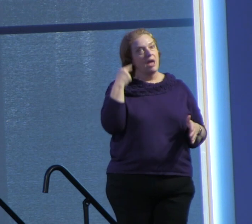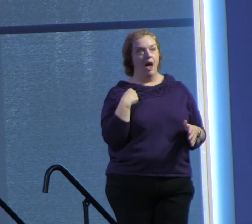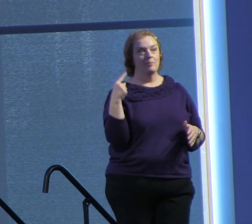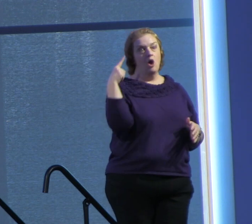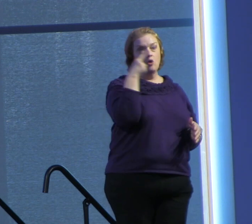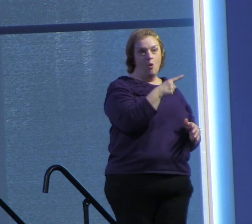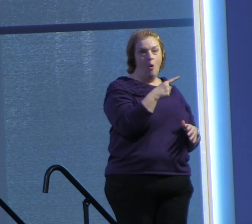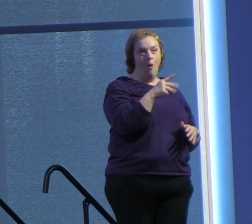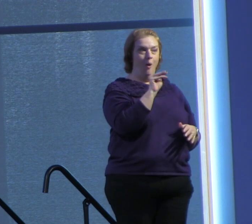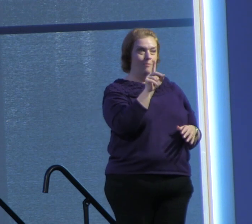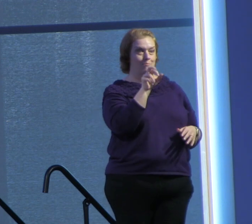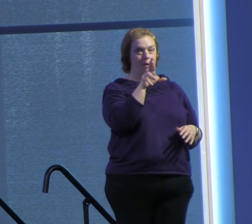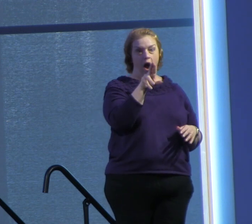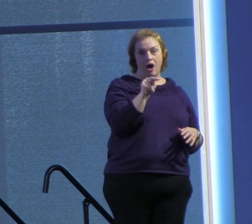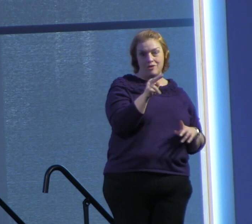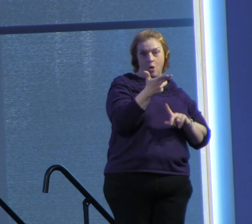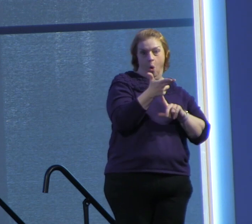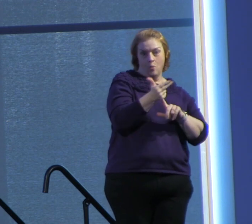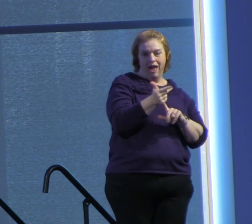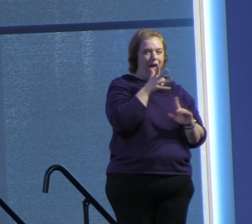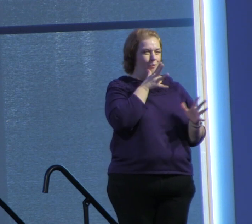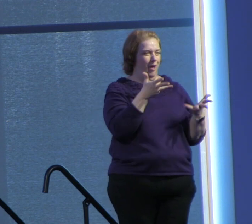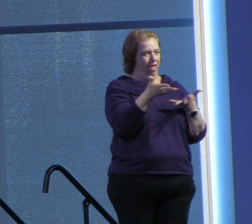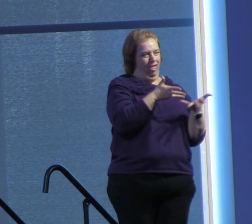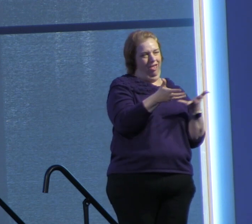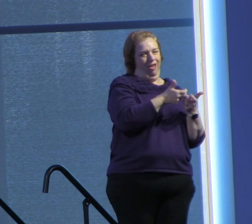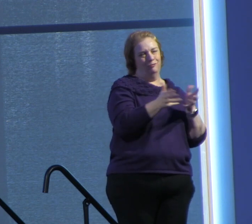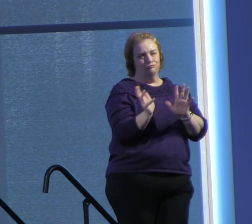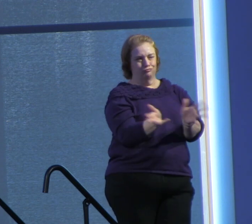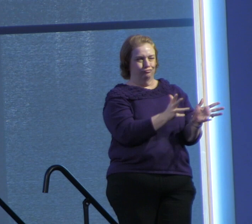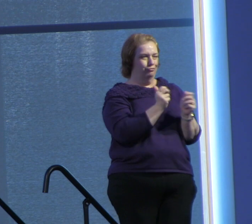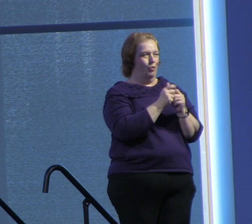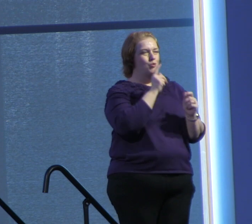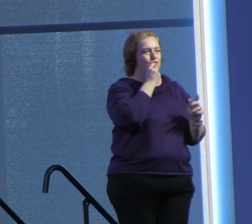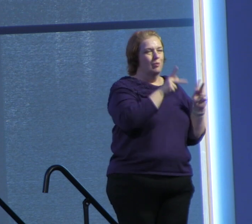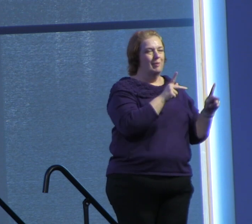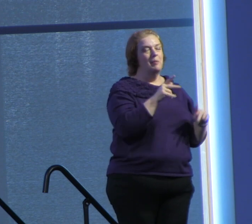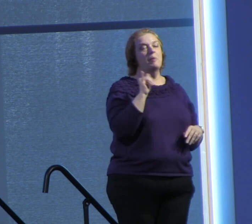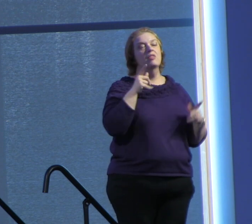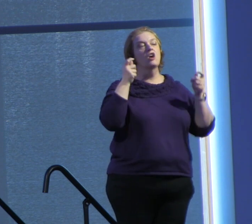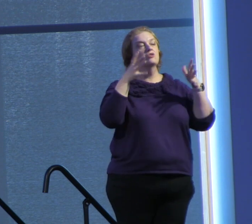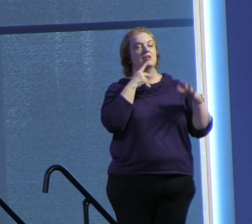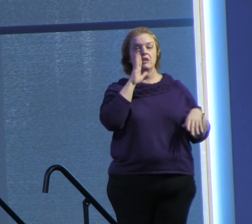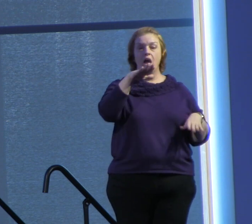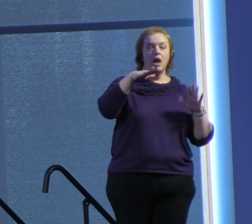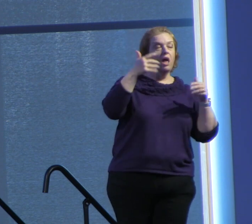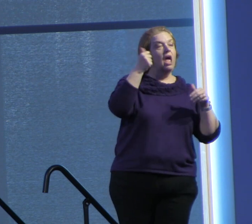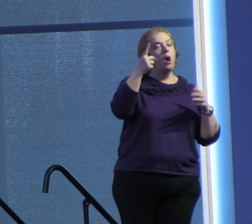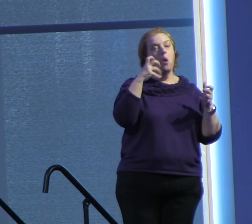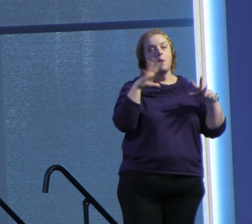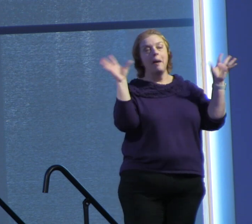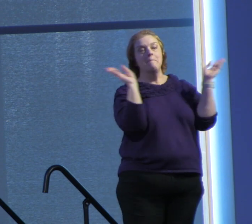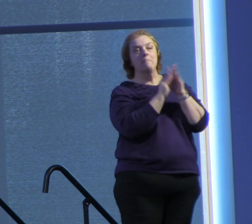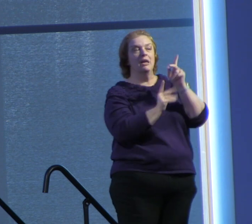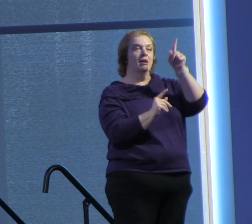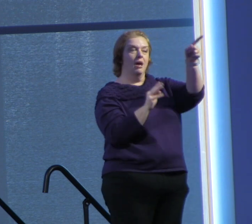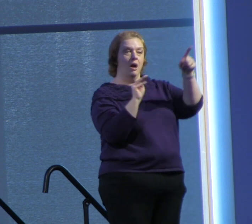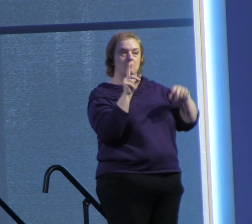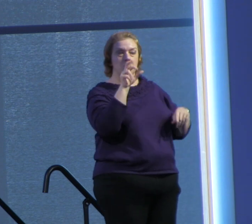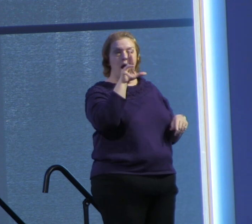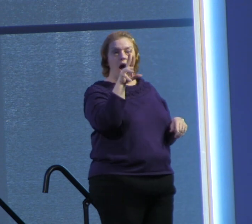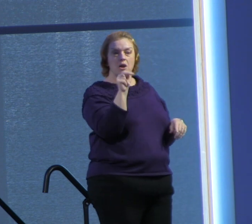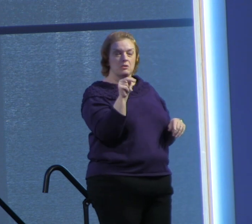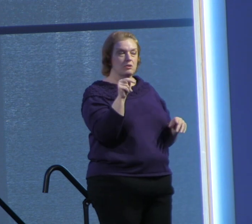out with all these cool people. And the director comes down the hall and he's like, "Hey, anybody who wants to meet back at the Modern and hang out,